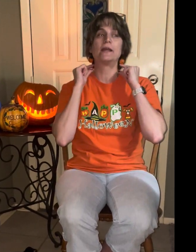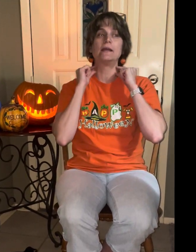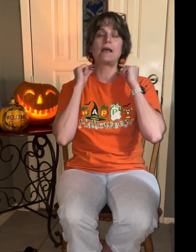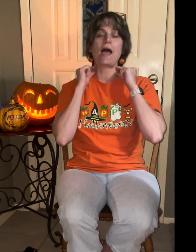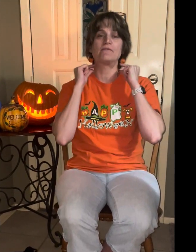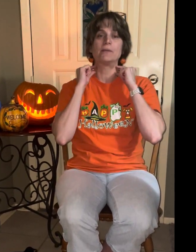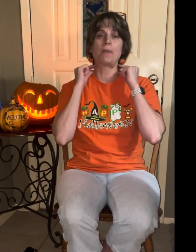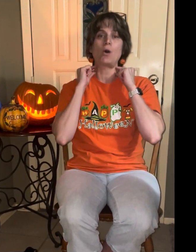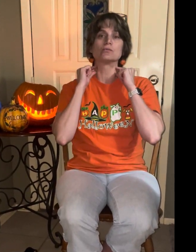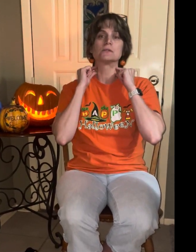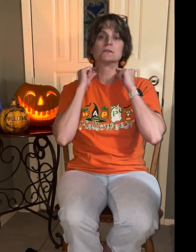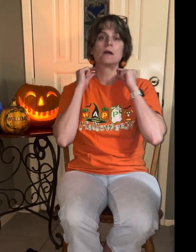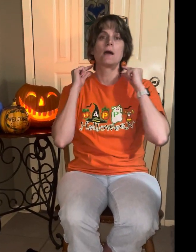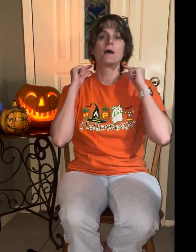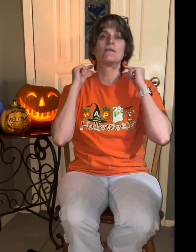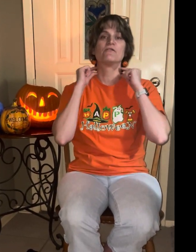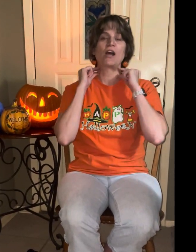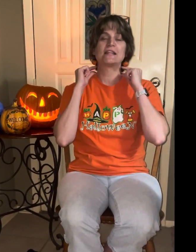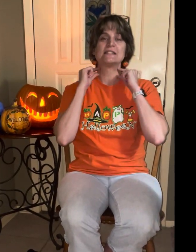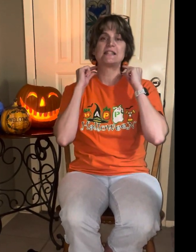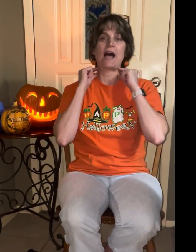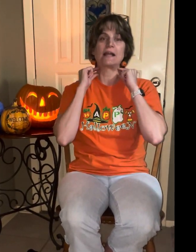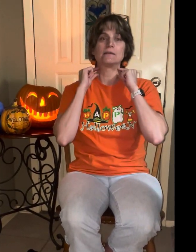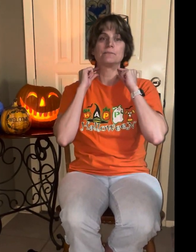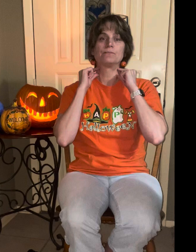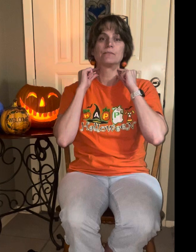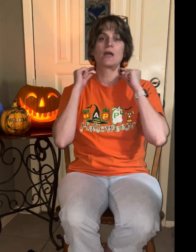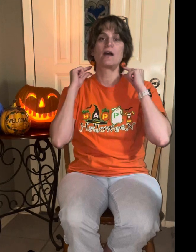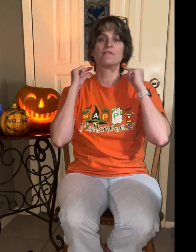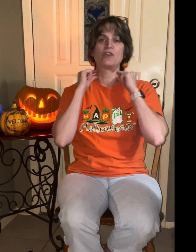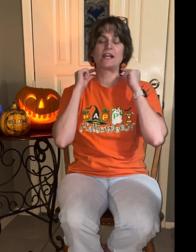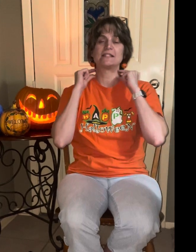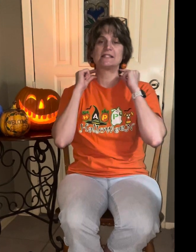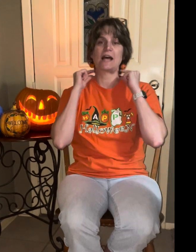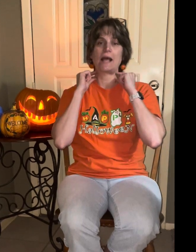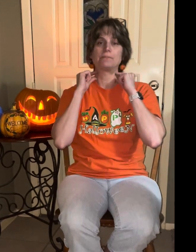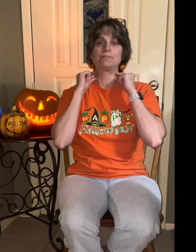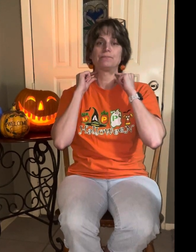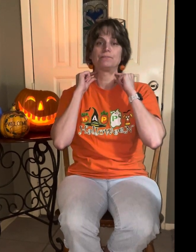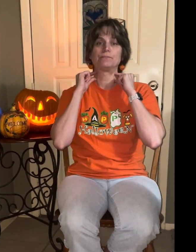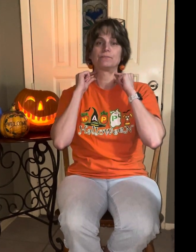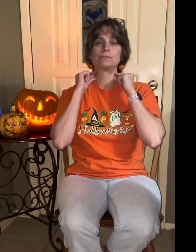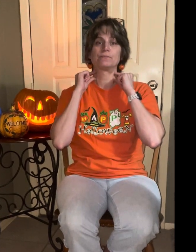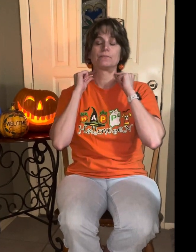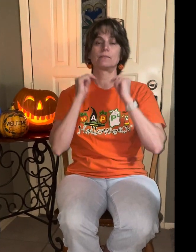we have the bolt. Frankenstein, Frankenstein.